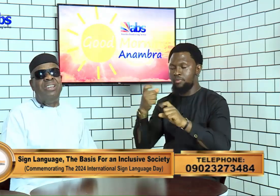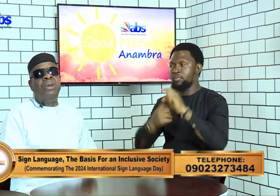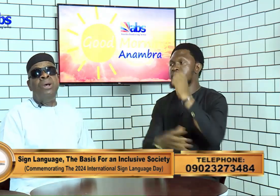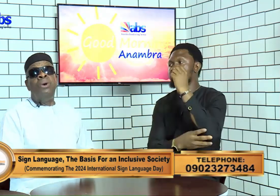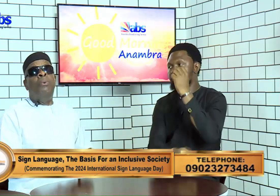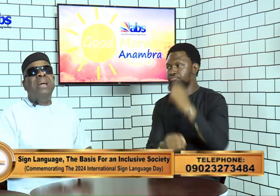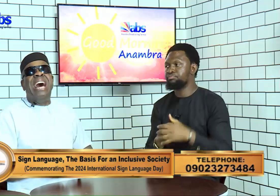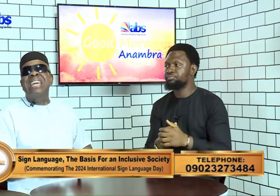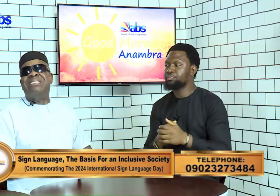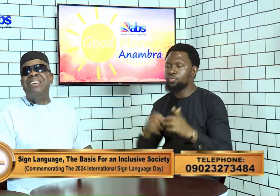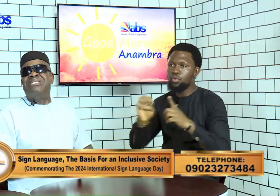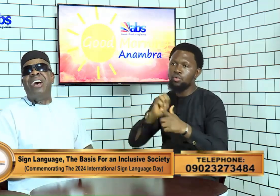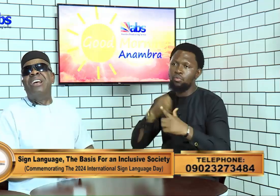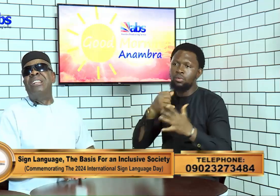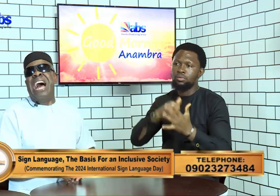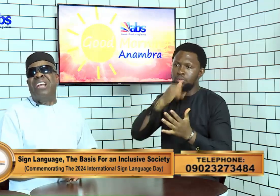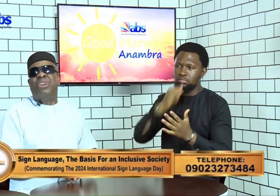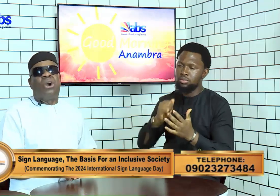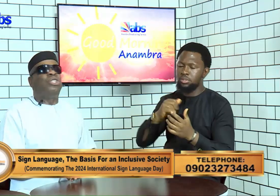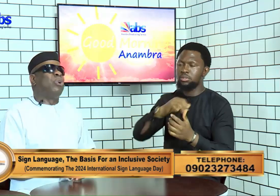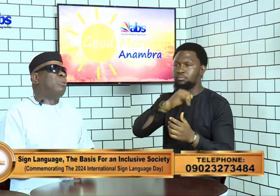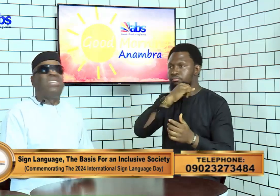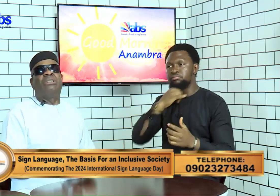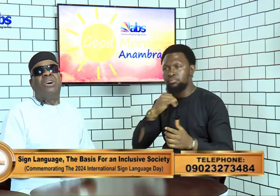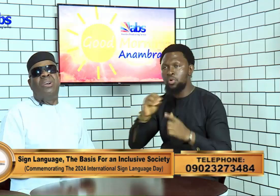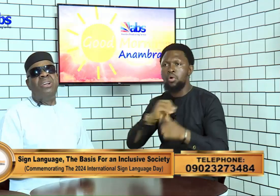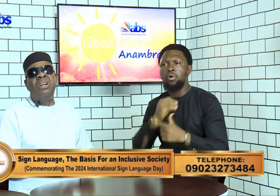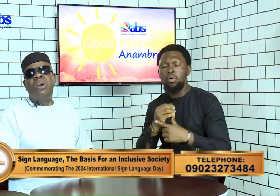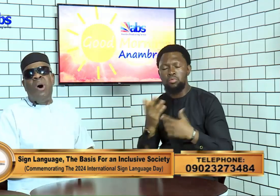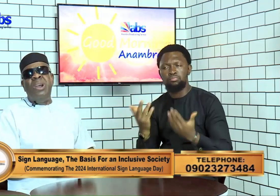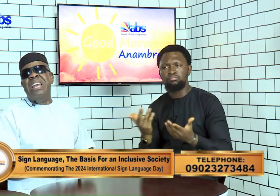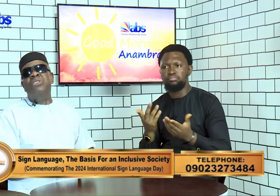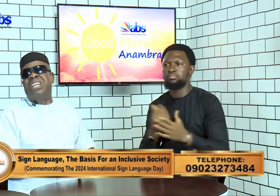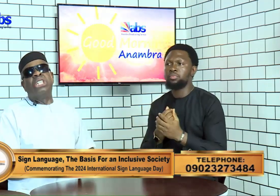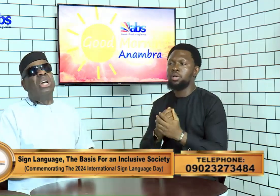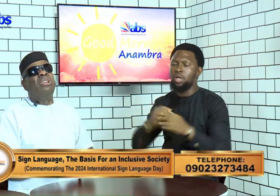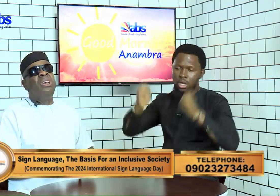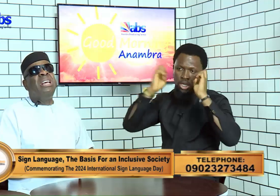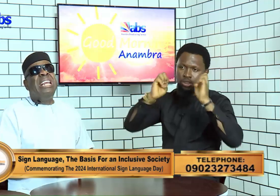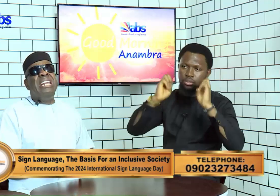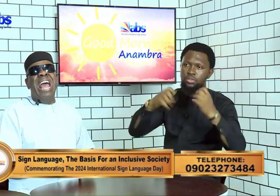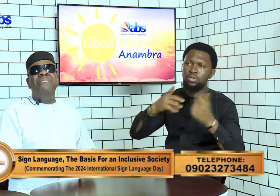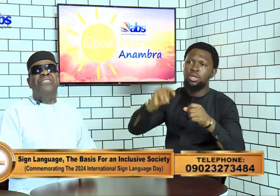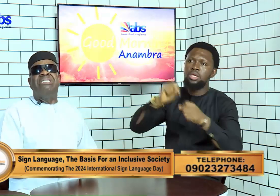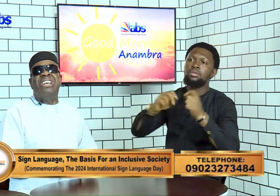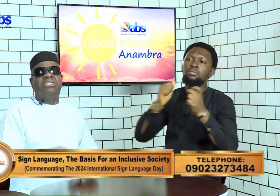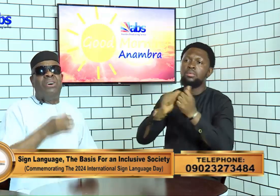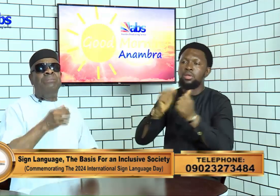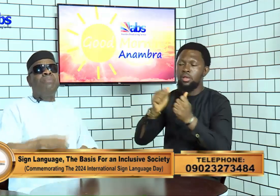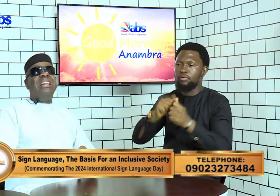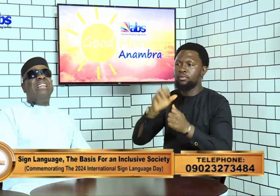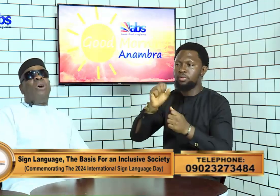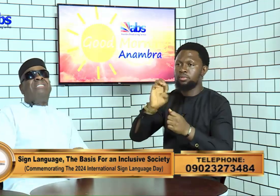poverty. Whether it is in the agricultural sector or education, in every